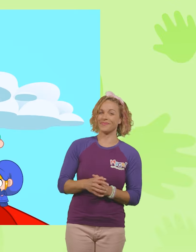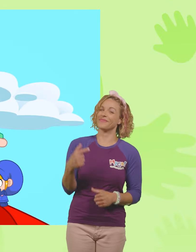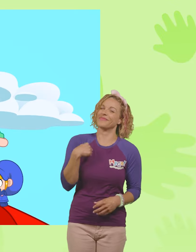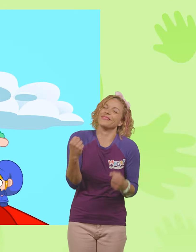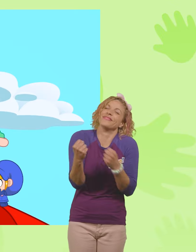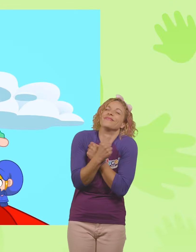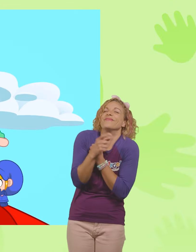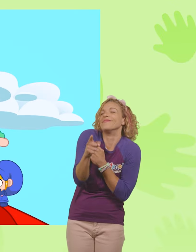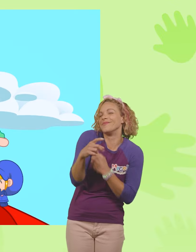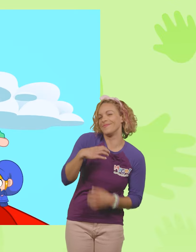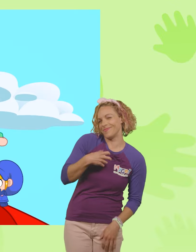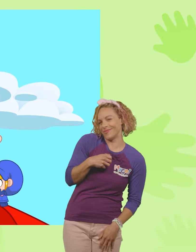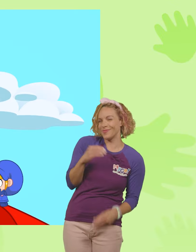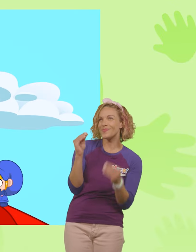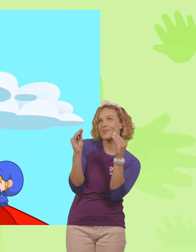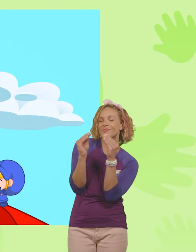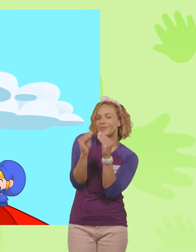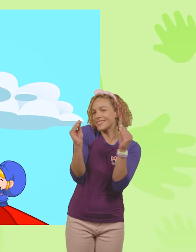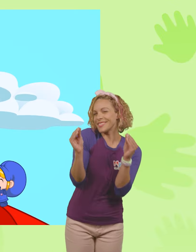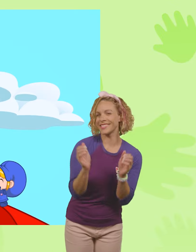I love you, Morphle.